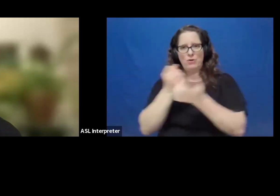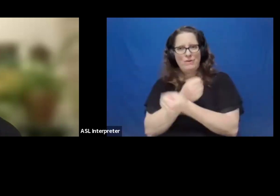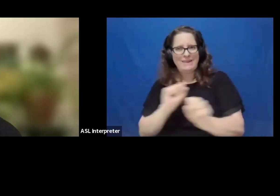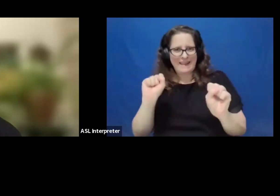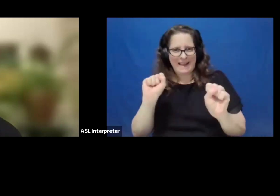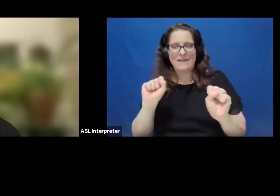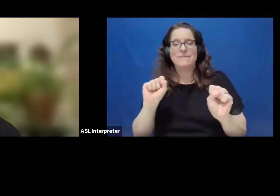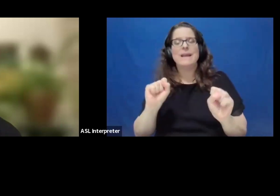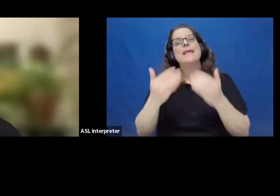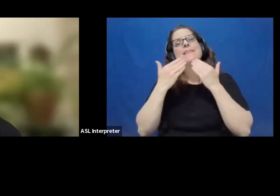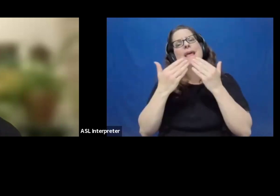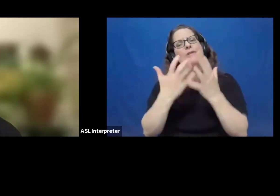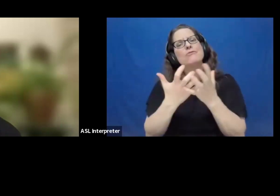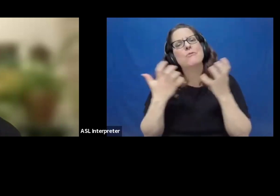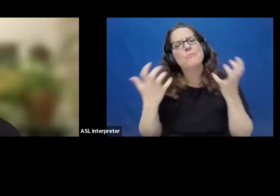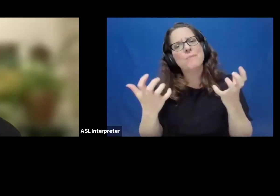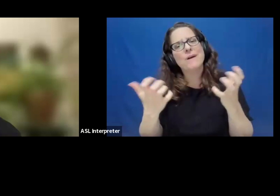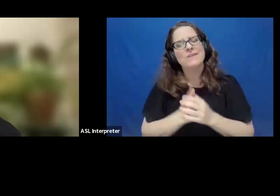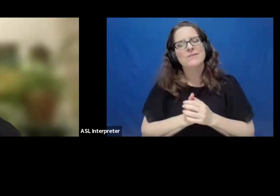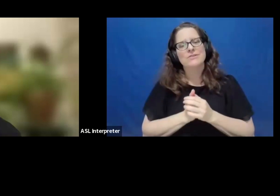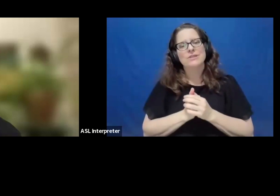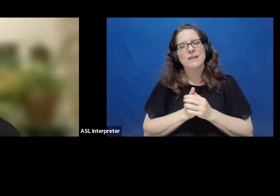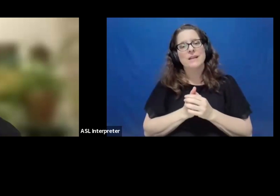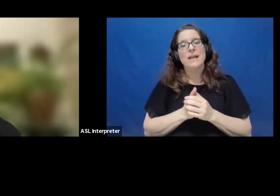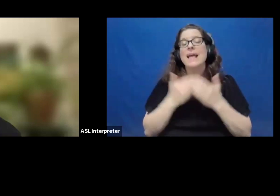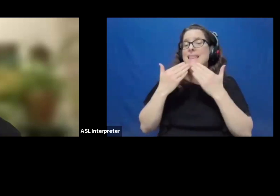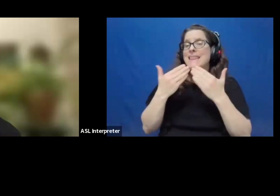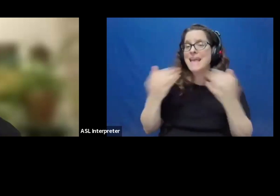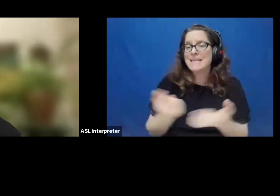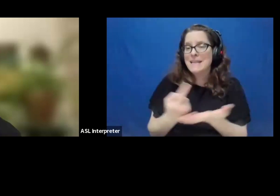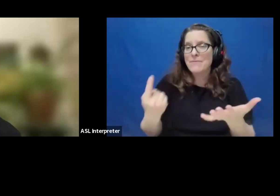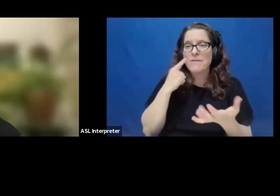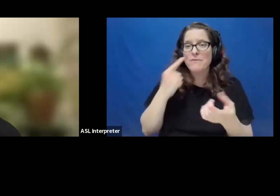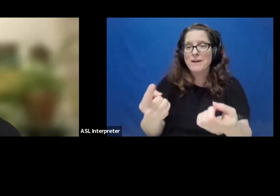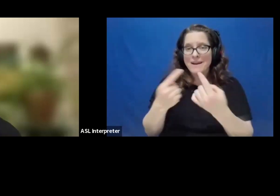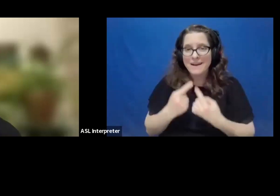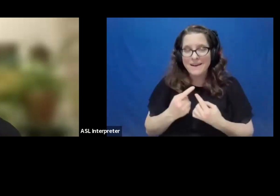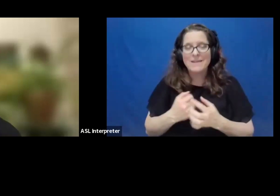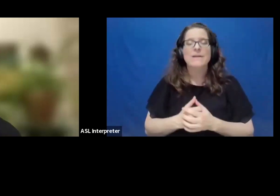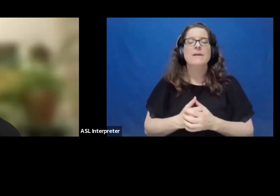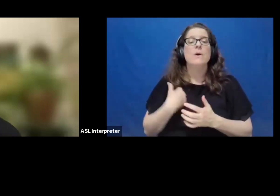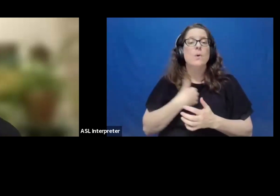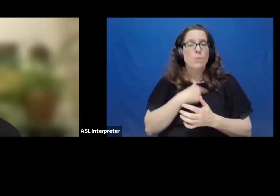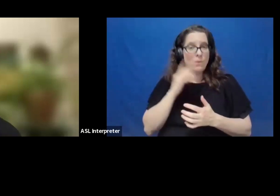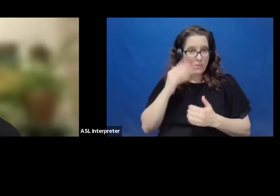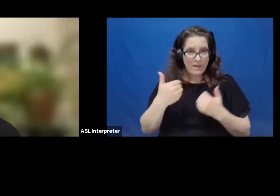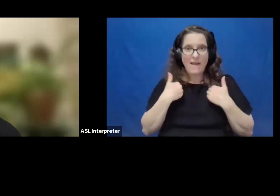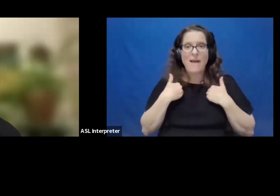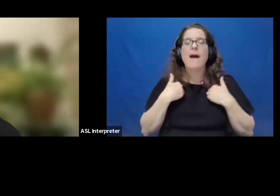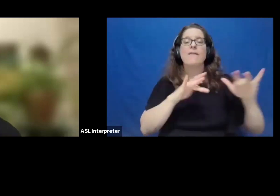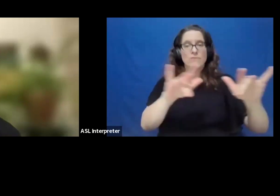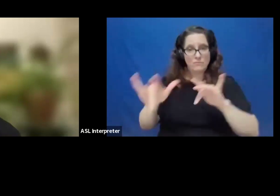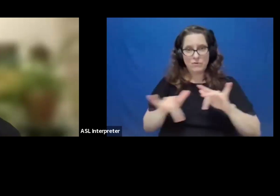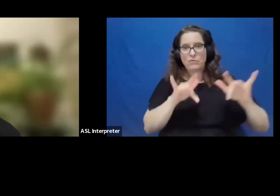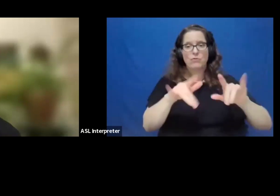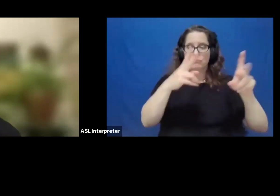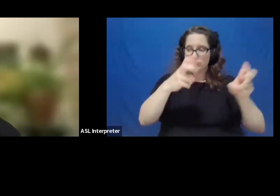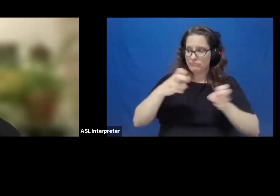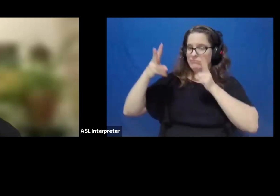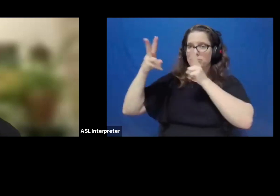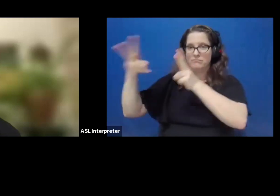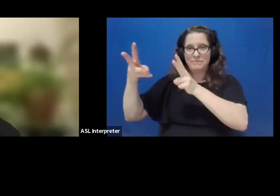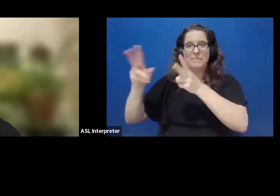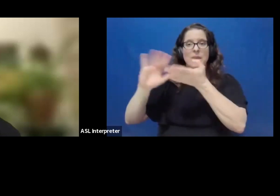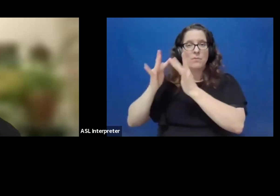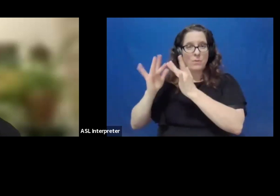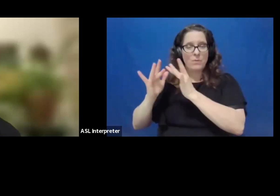you so much, Michael. And thanks everybody for coming. We'll also have this recorded and I will